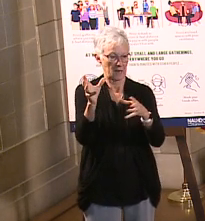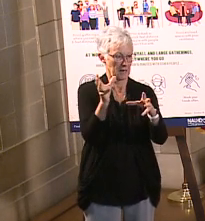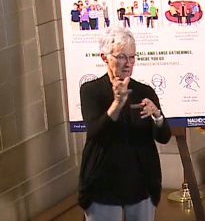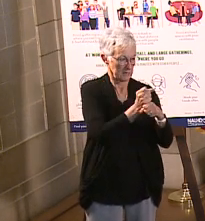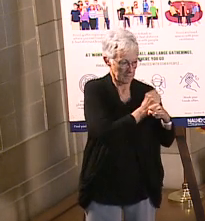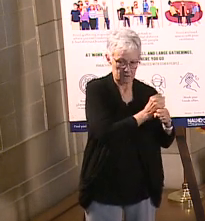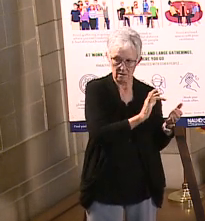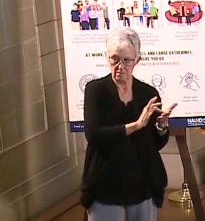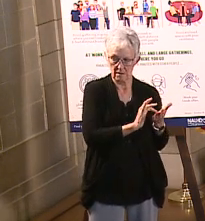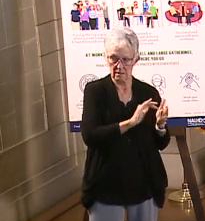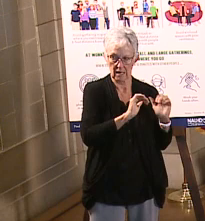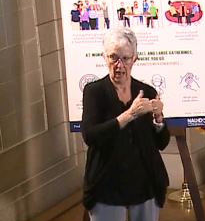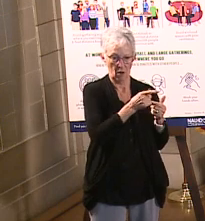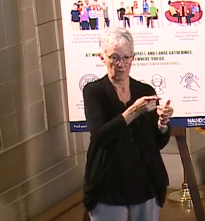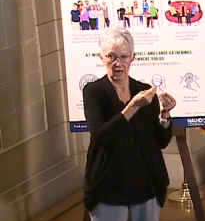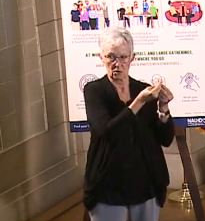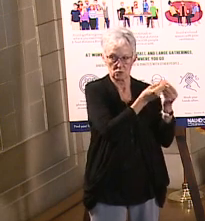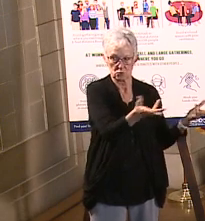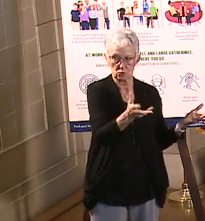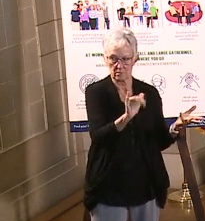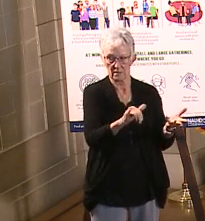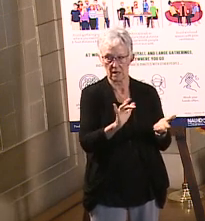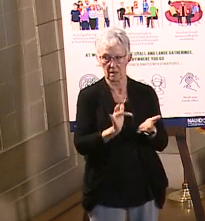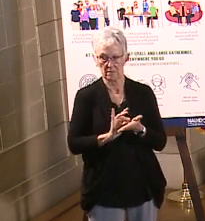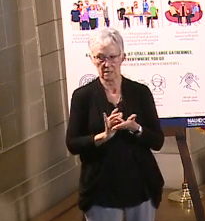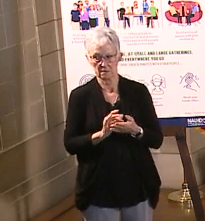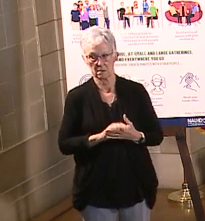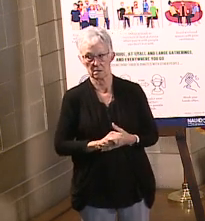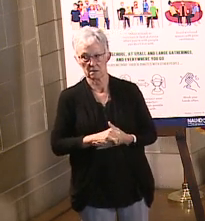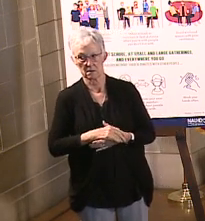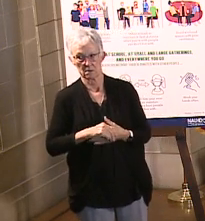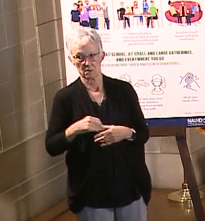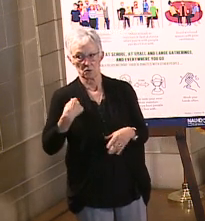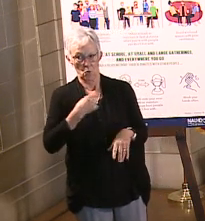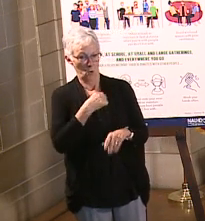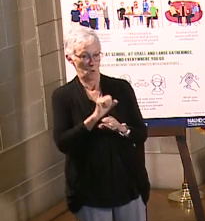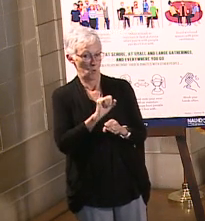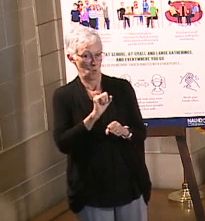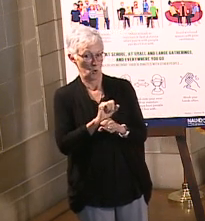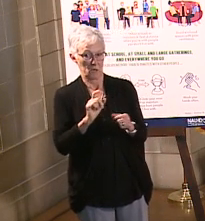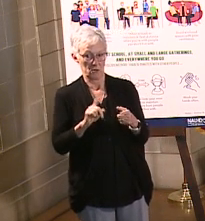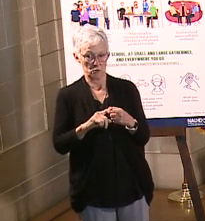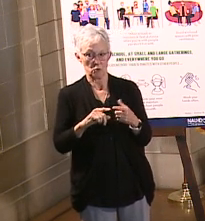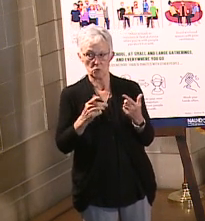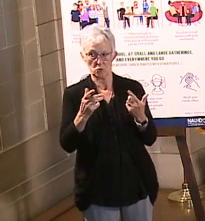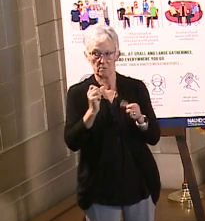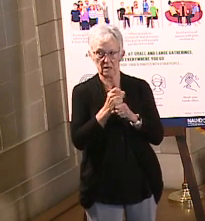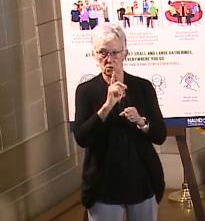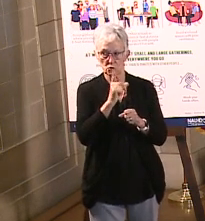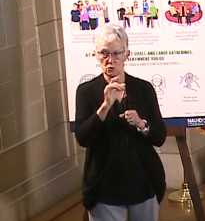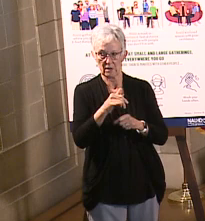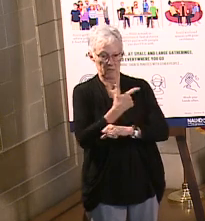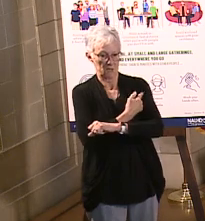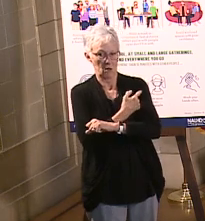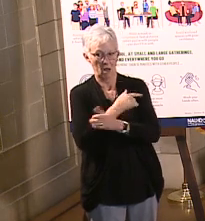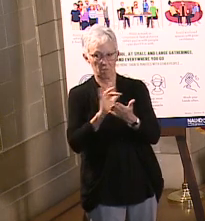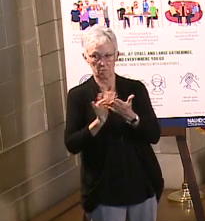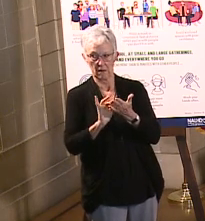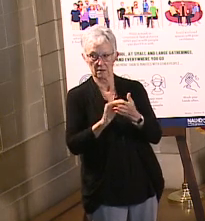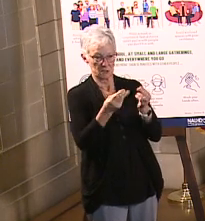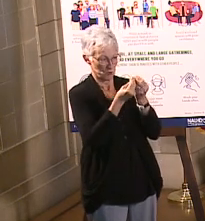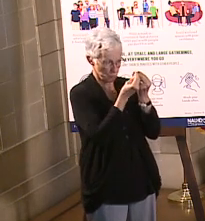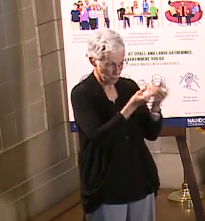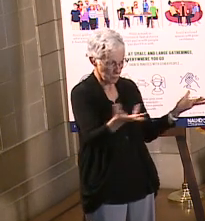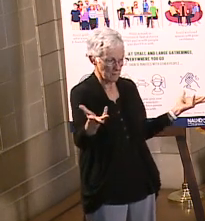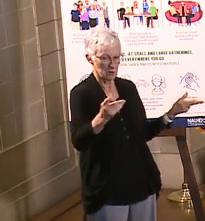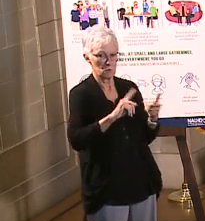working, to cover the entire state. Again, it's going to be the kind of thing where we're phasing in around healthcare workers. So again, I want to